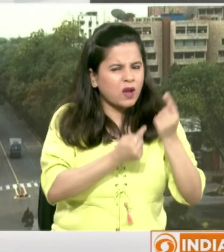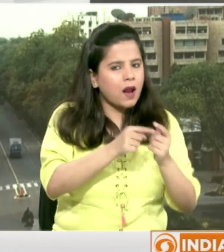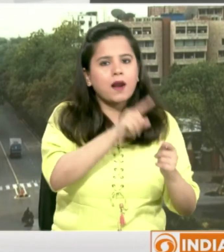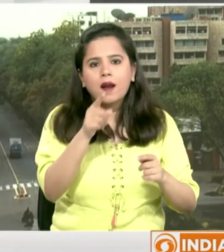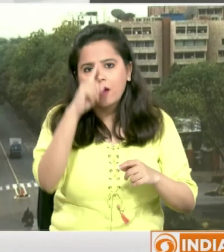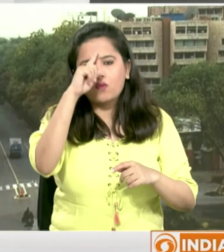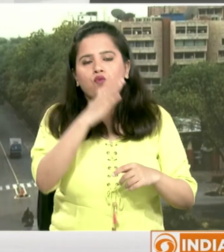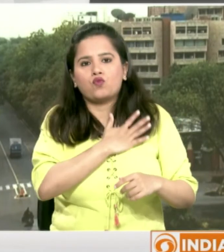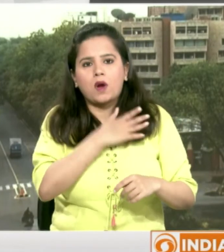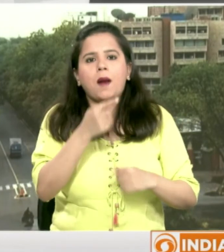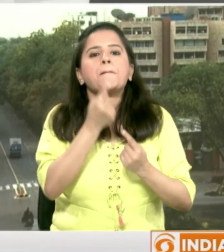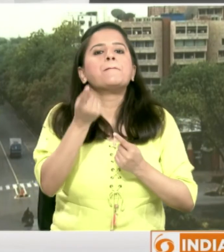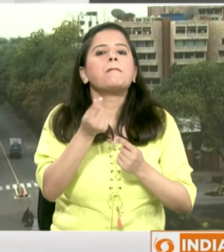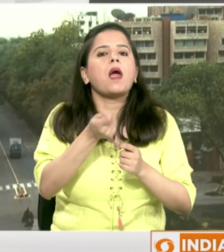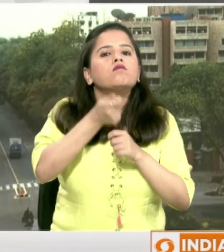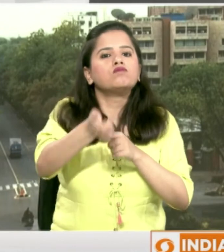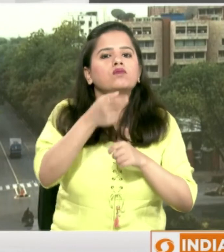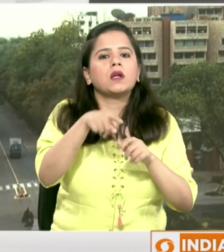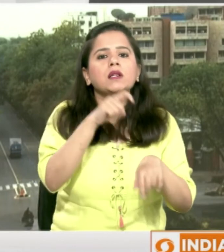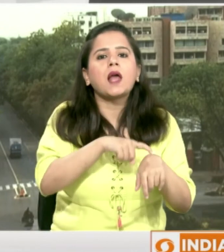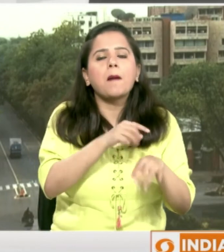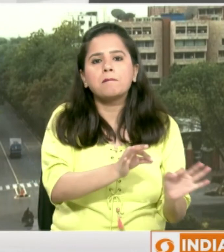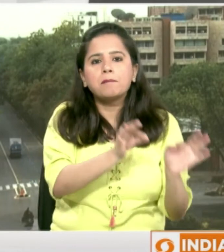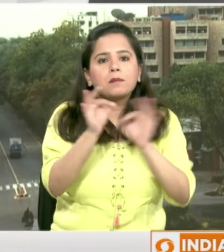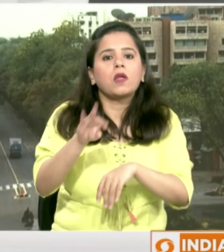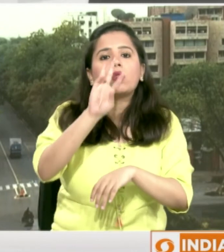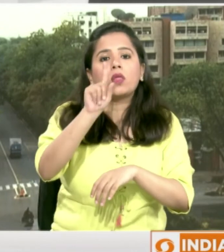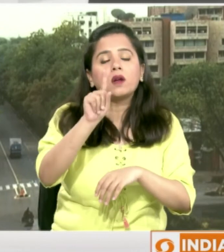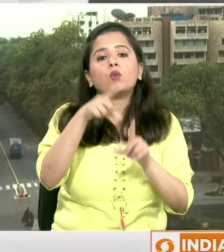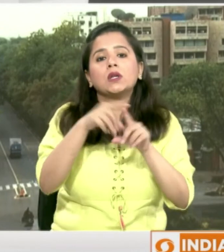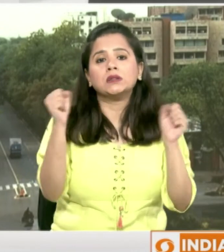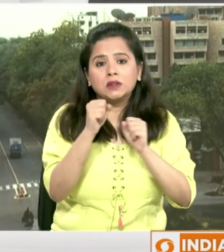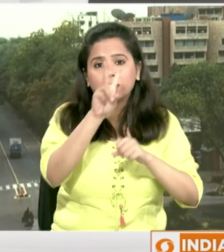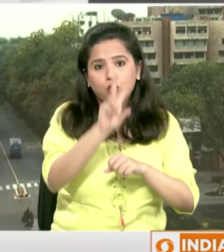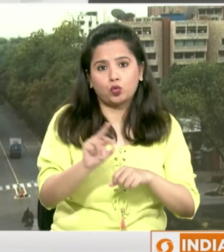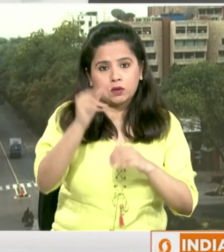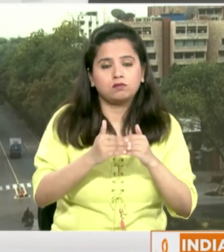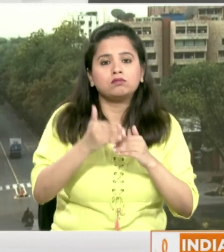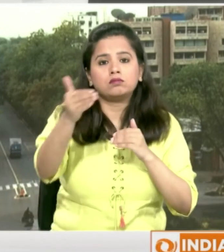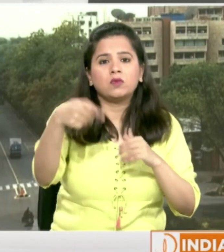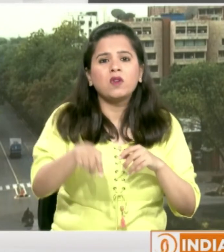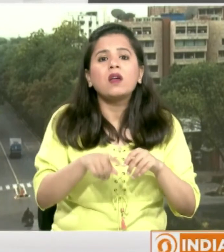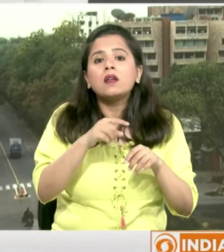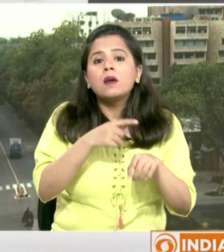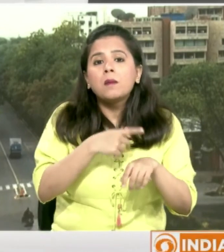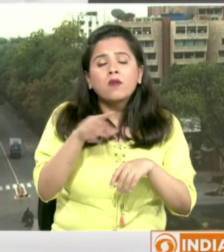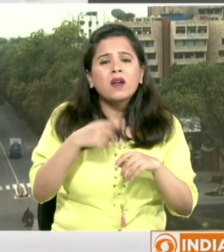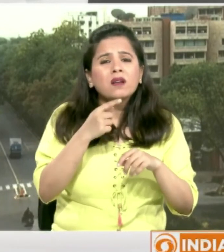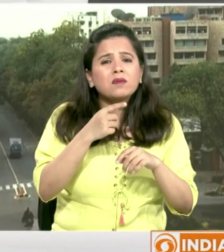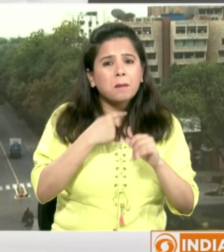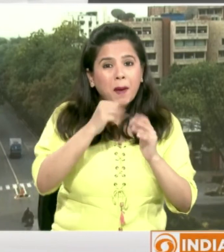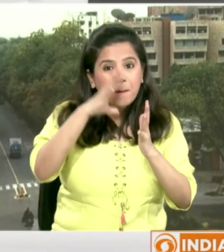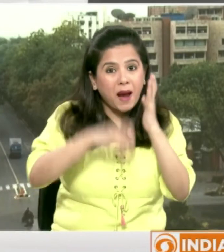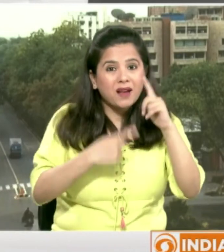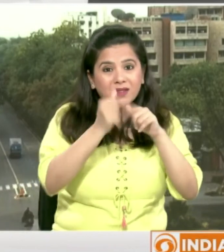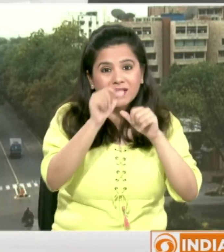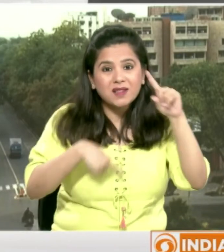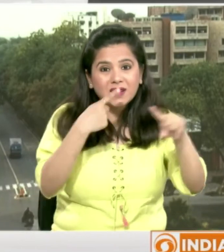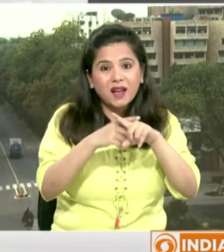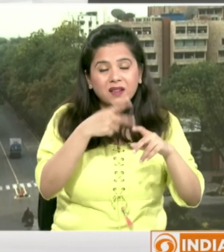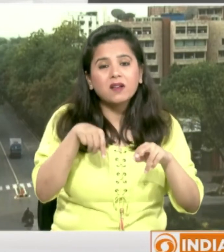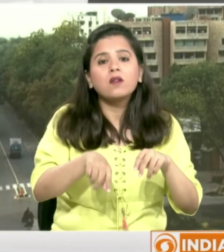payment without additional amount extended to 31st of December this year. The due date of all the income tax return for